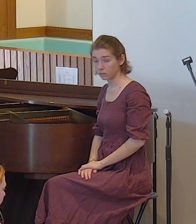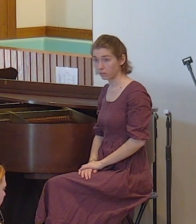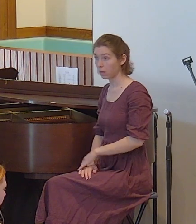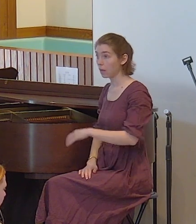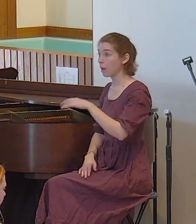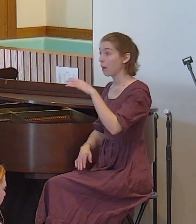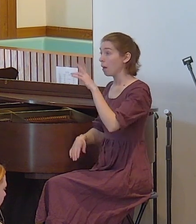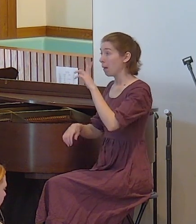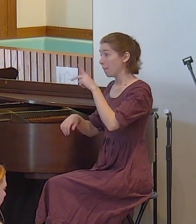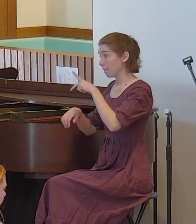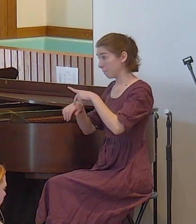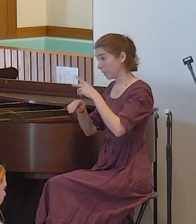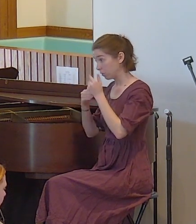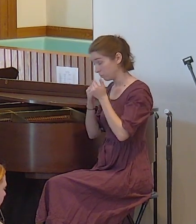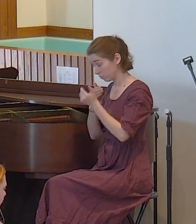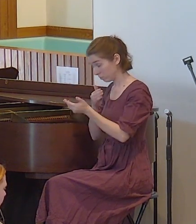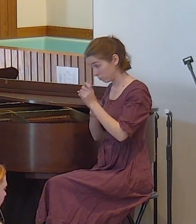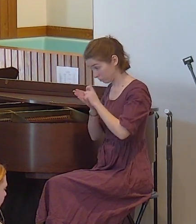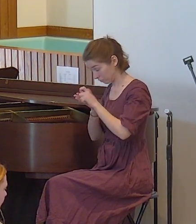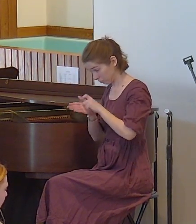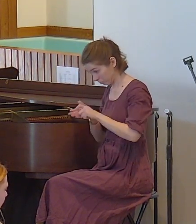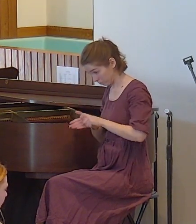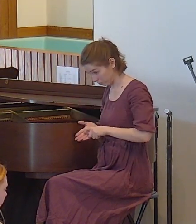Peter goes on.